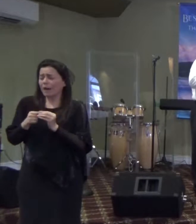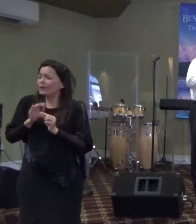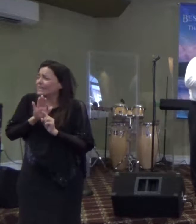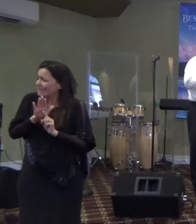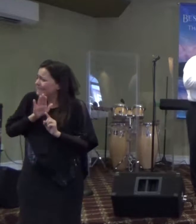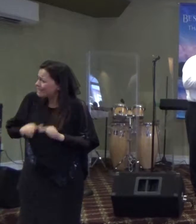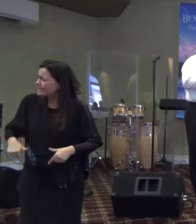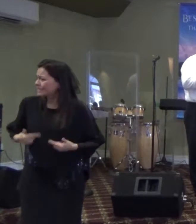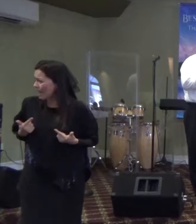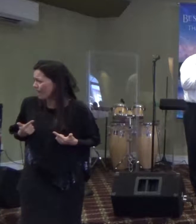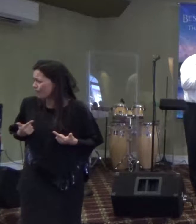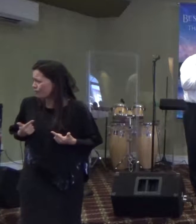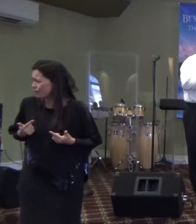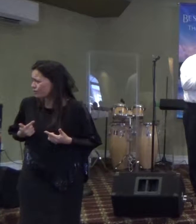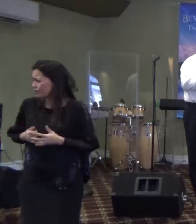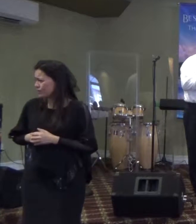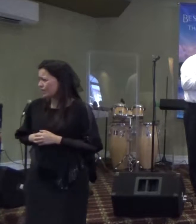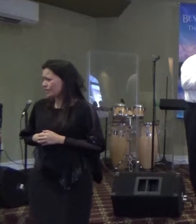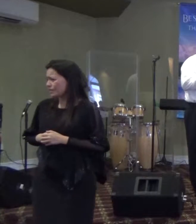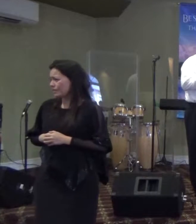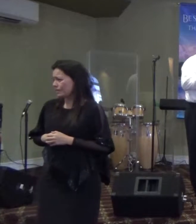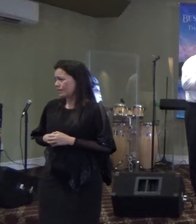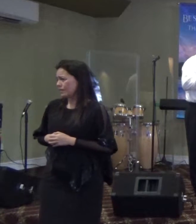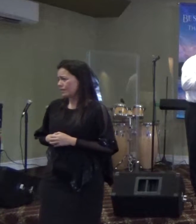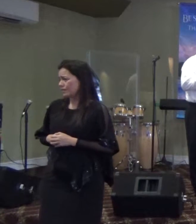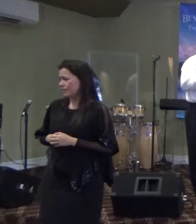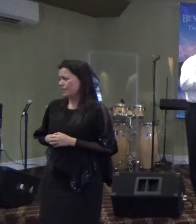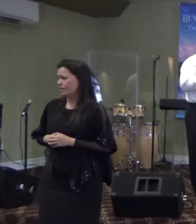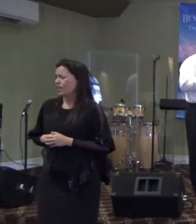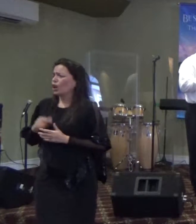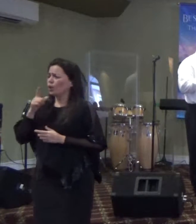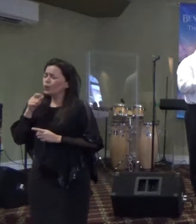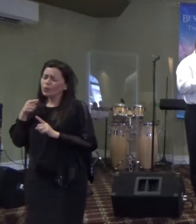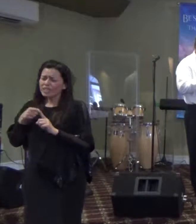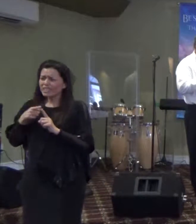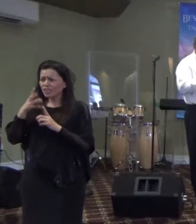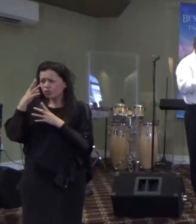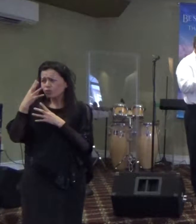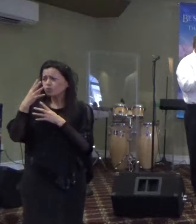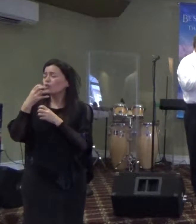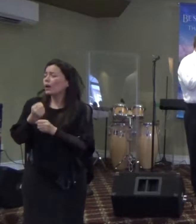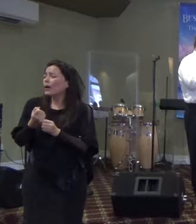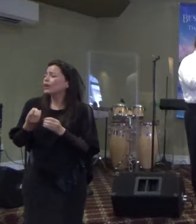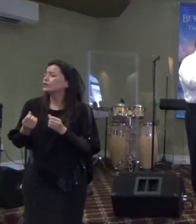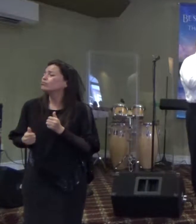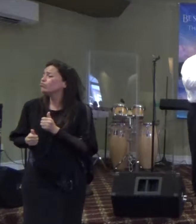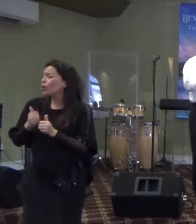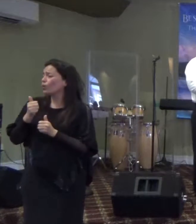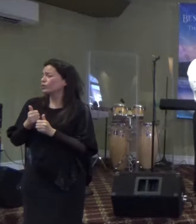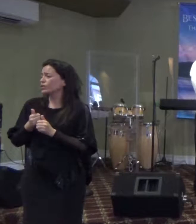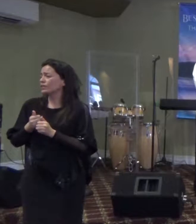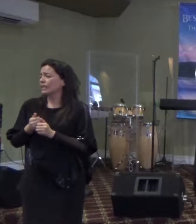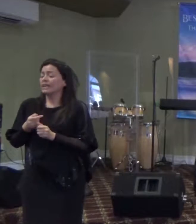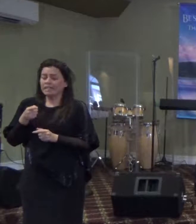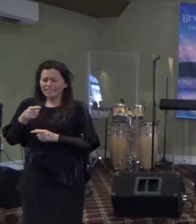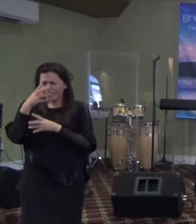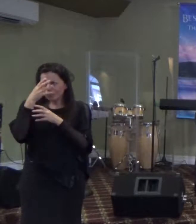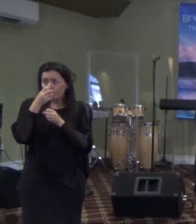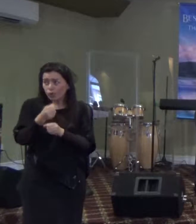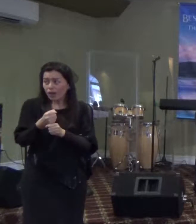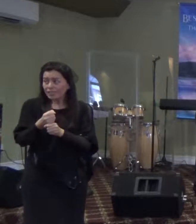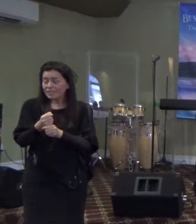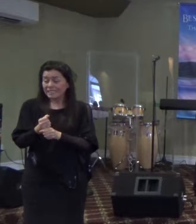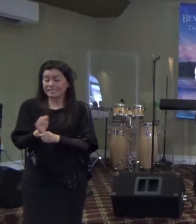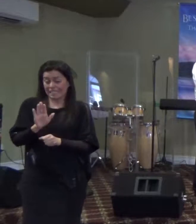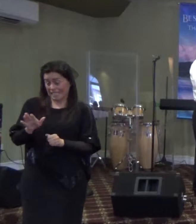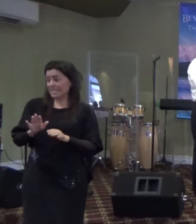I ask, ¿de Dios from God o de sus bienes temporales? or from his things, material ¿Qué es lo que possessions? está viendo What is he looking